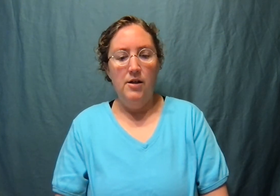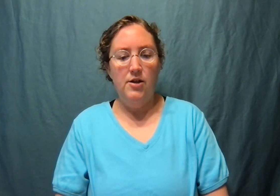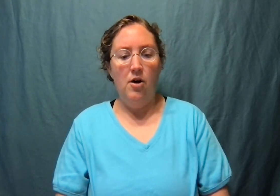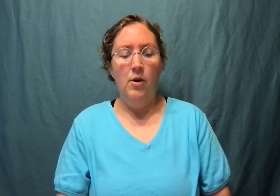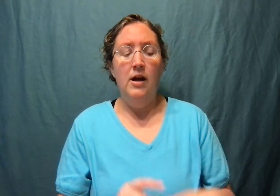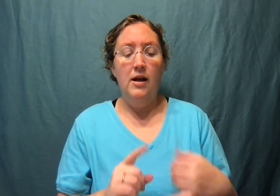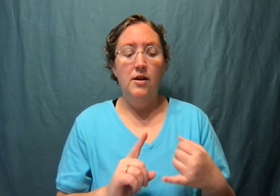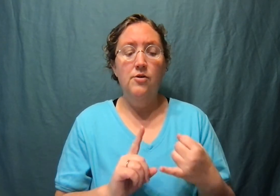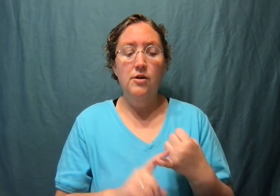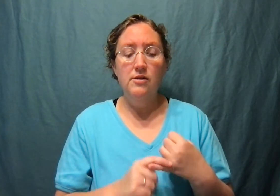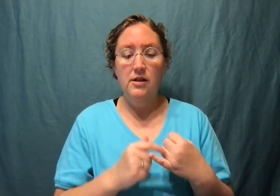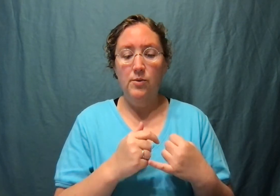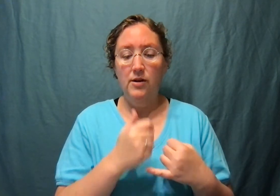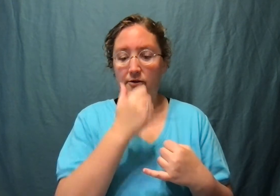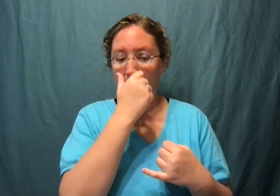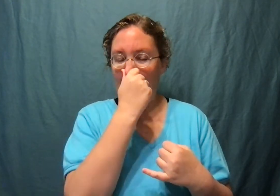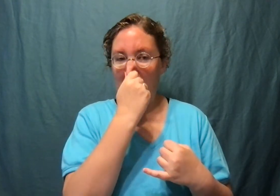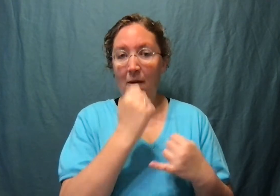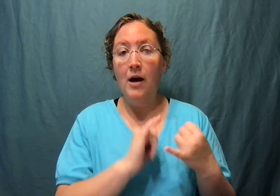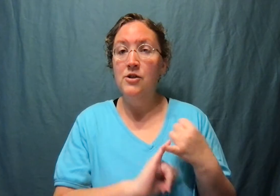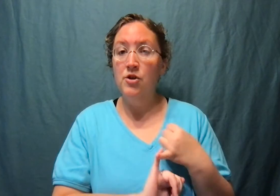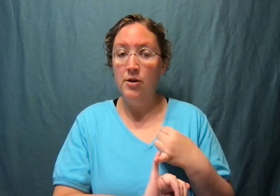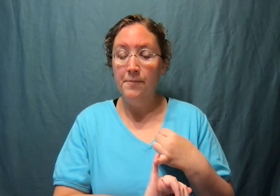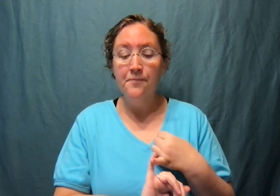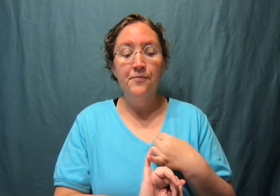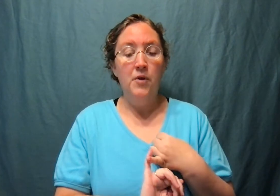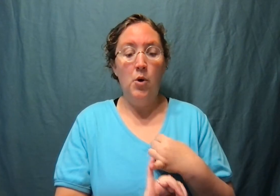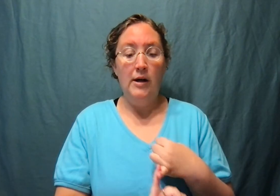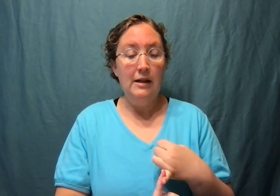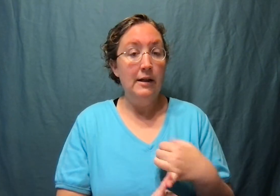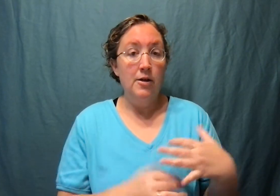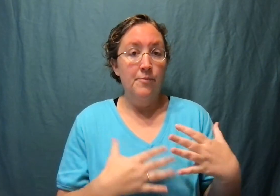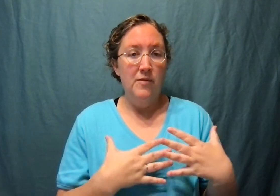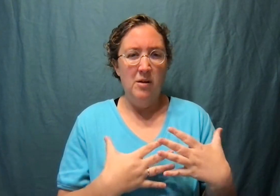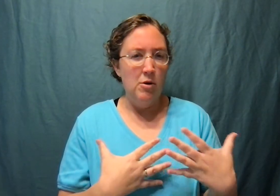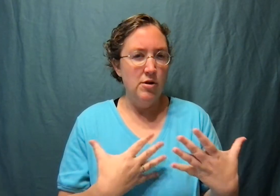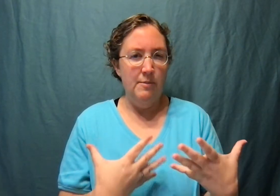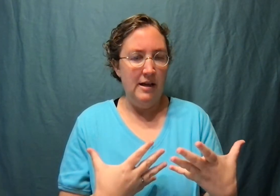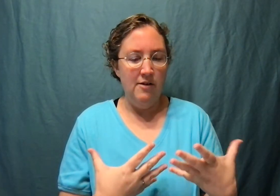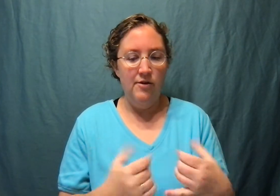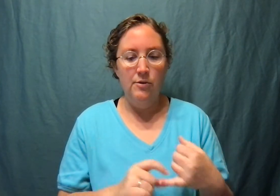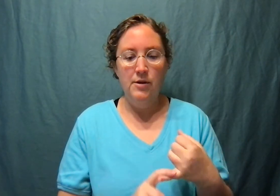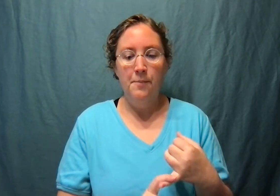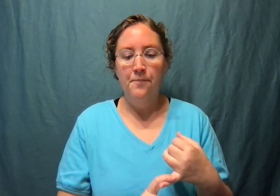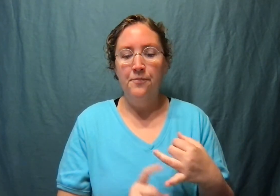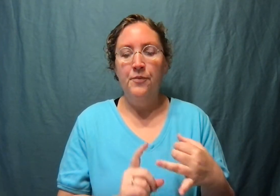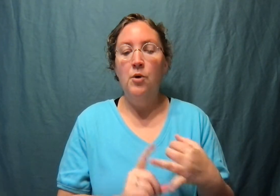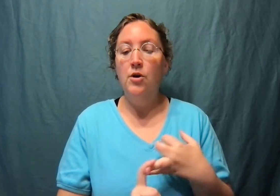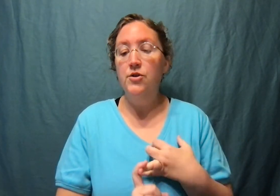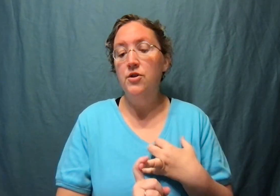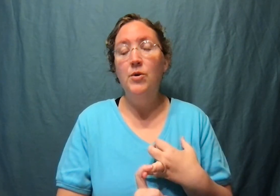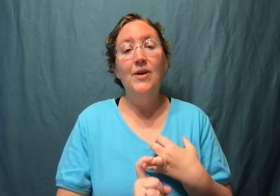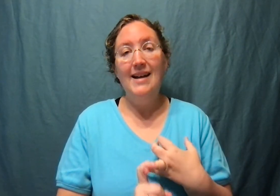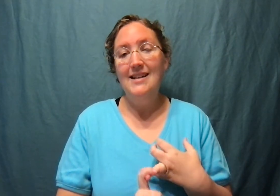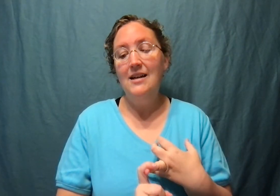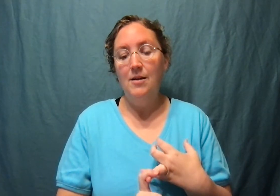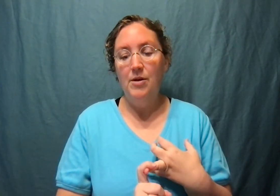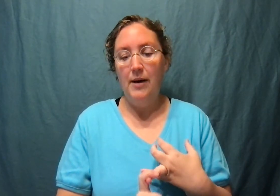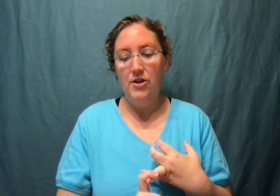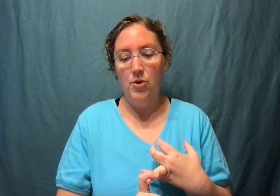So you use this when you're feeling uncertain or unclear, the emotion of being confused. You also use it when you're asking a WH